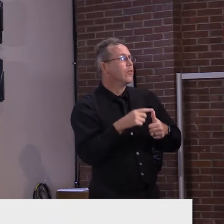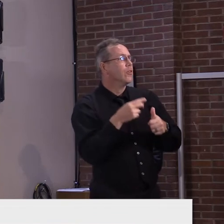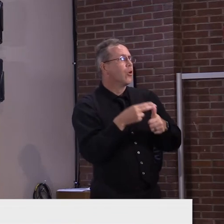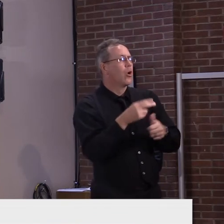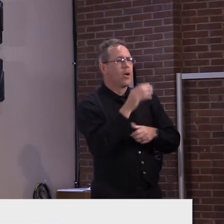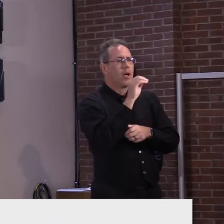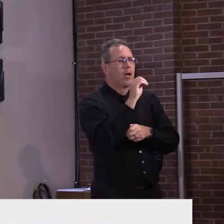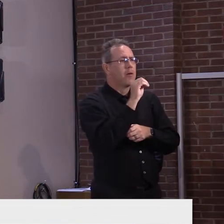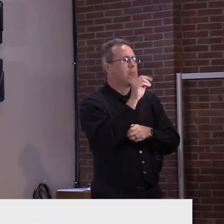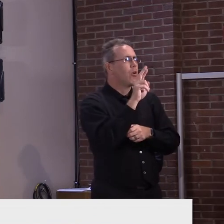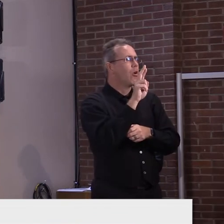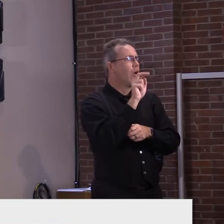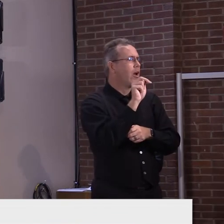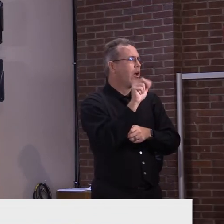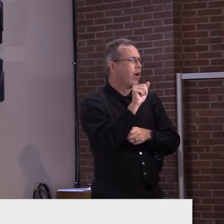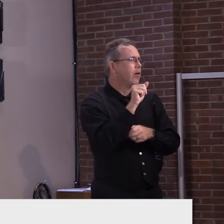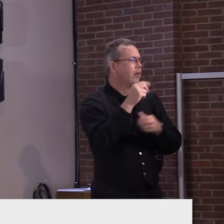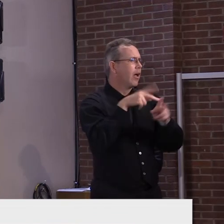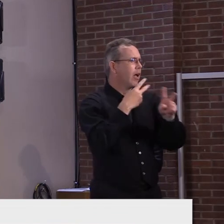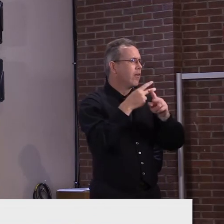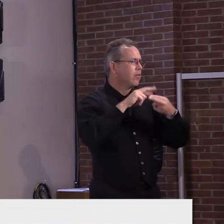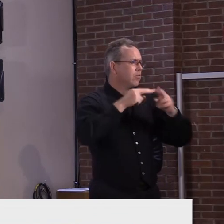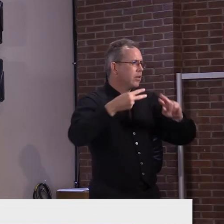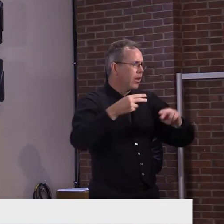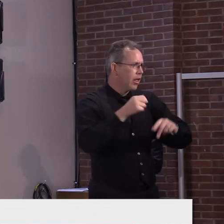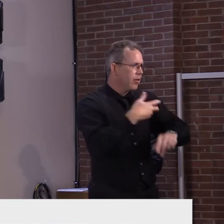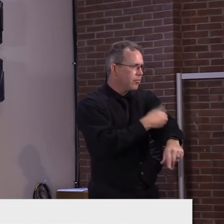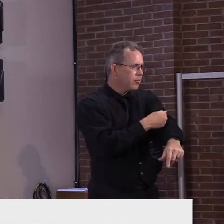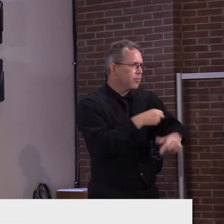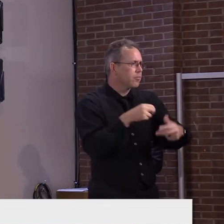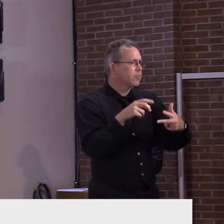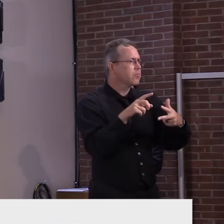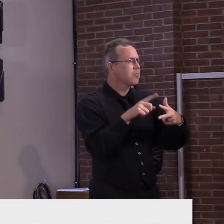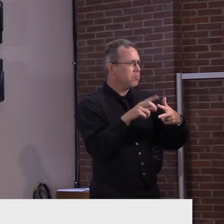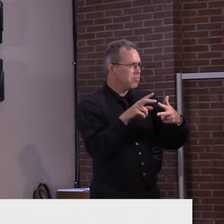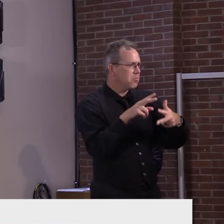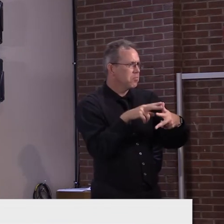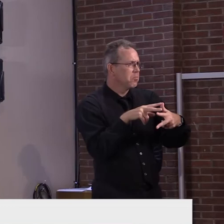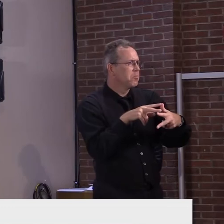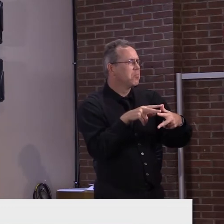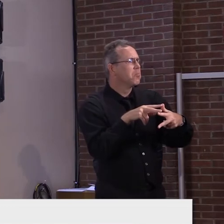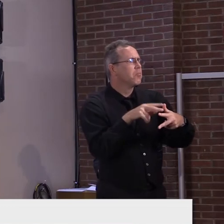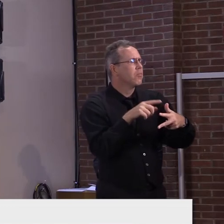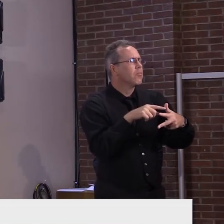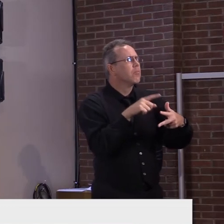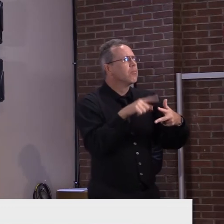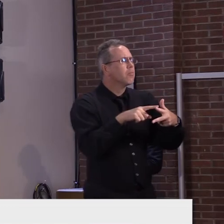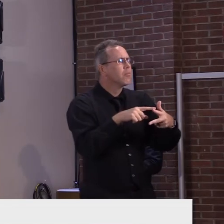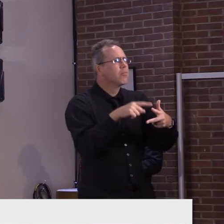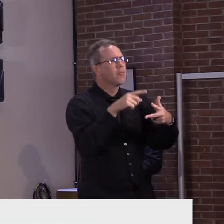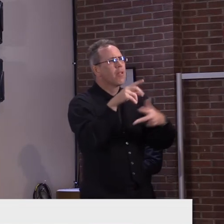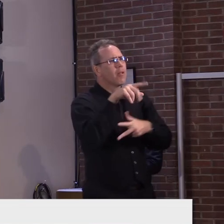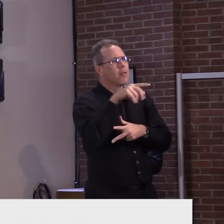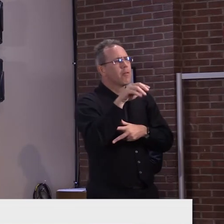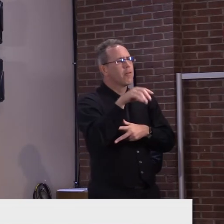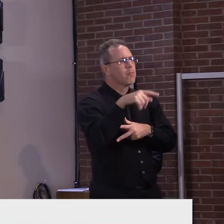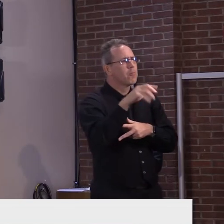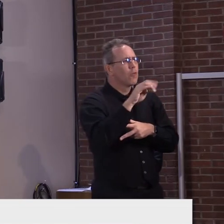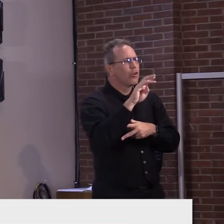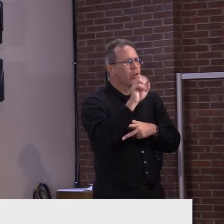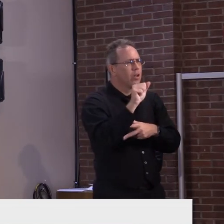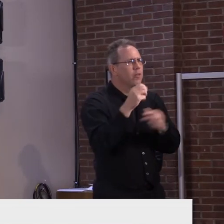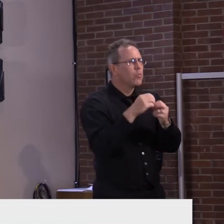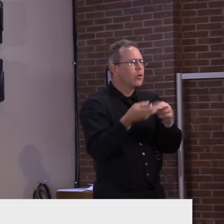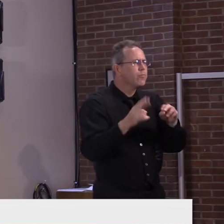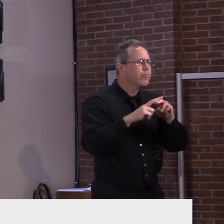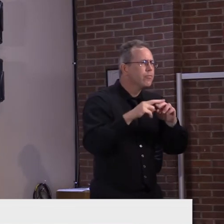Pfizer performed in between, and the Moderna performed the best with regard to your likelihood of